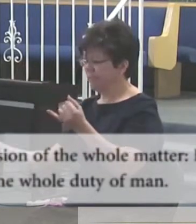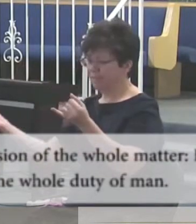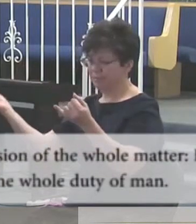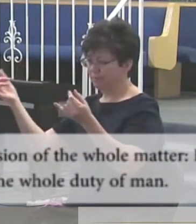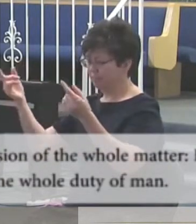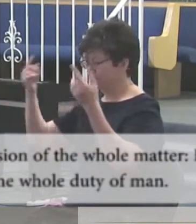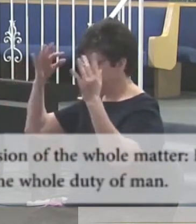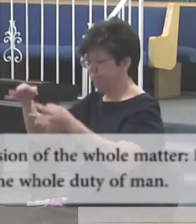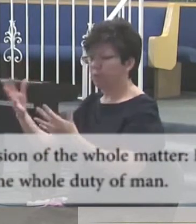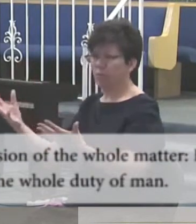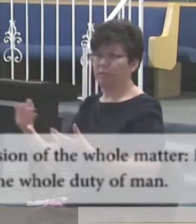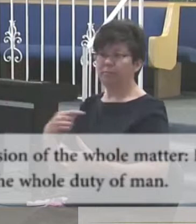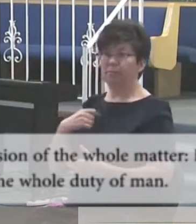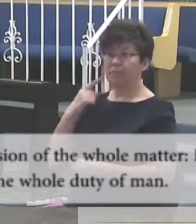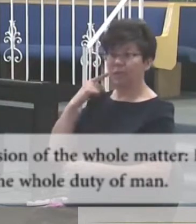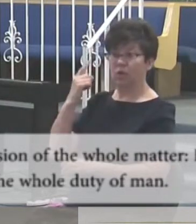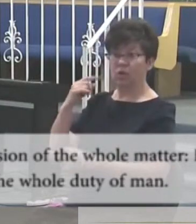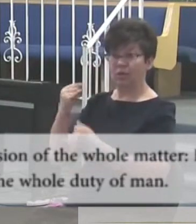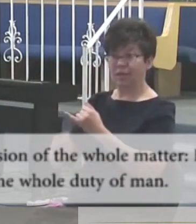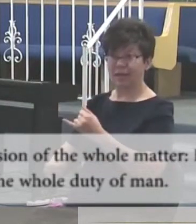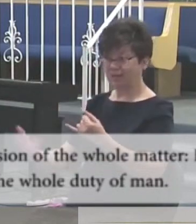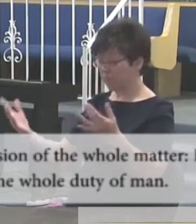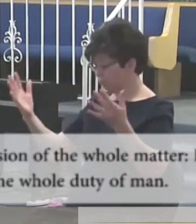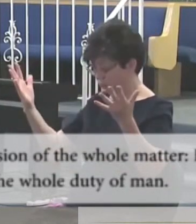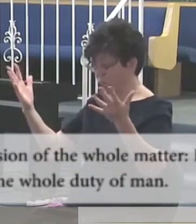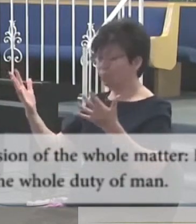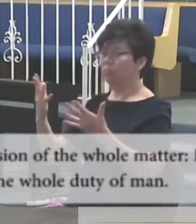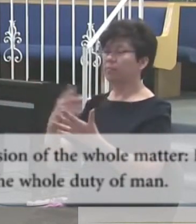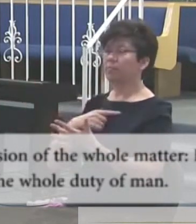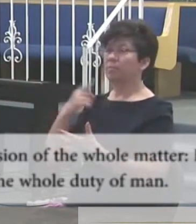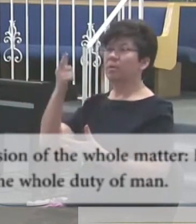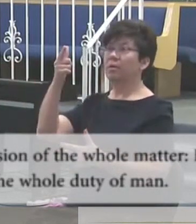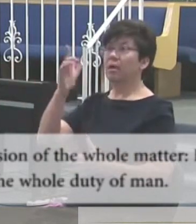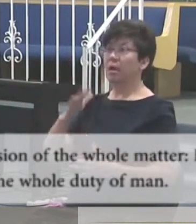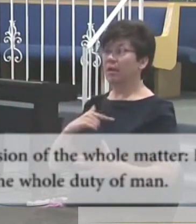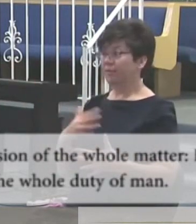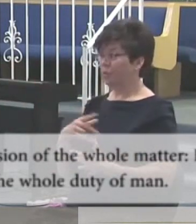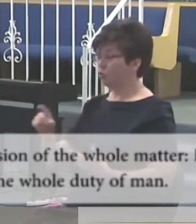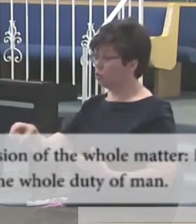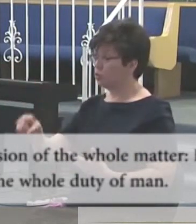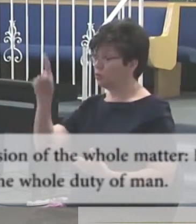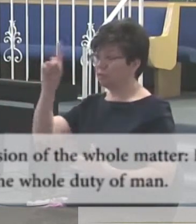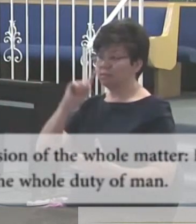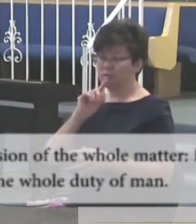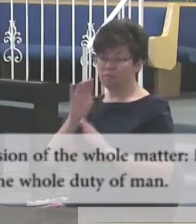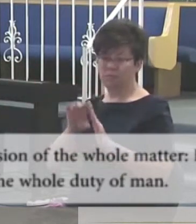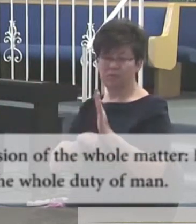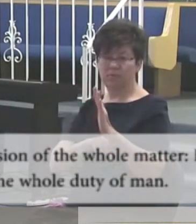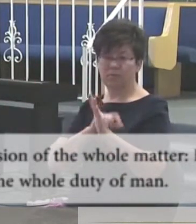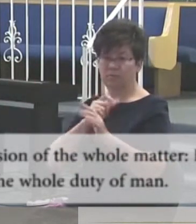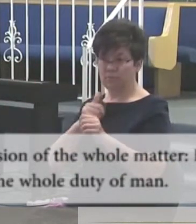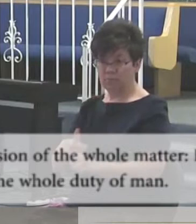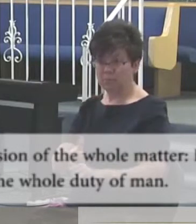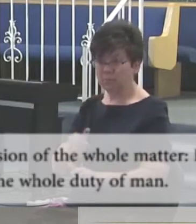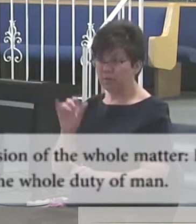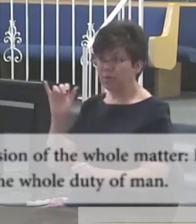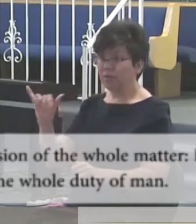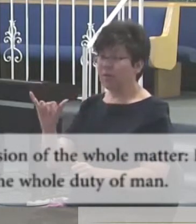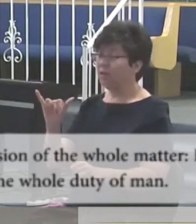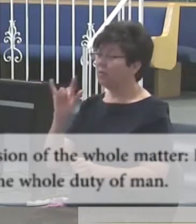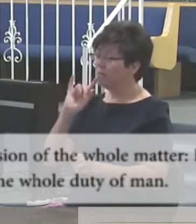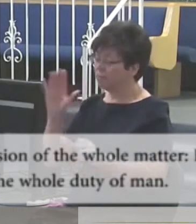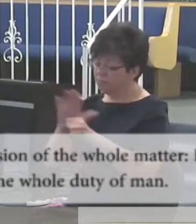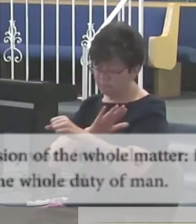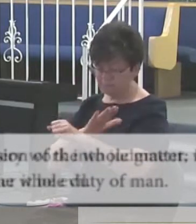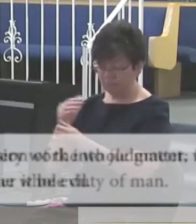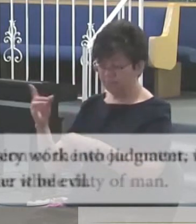Let us hear the conclusion of the whole matter. Yeah. Fear God and keep his commandments, for this is the whole duty